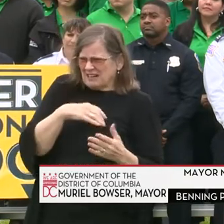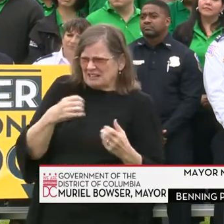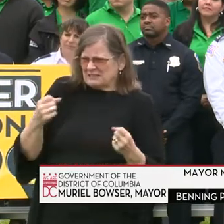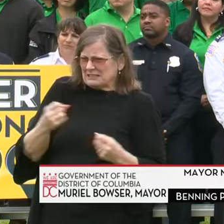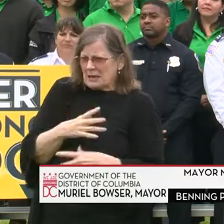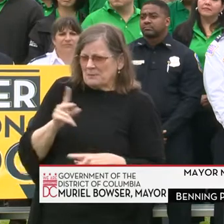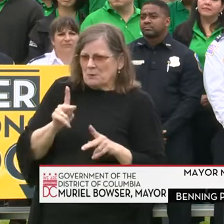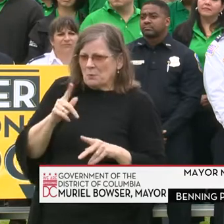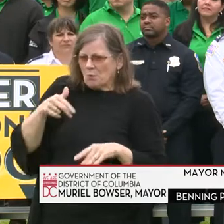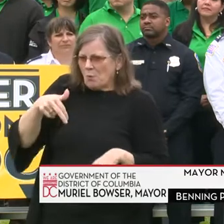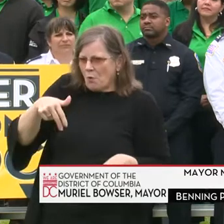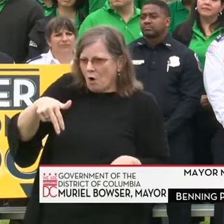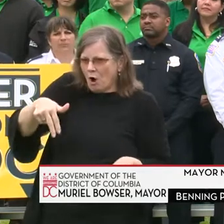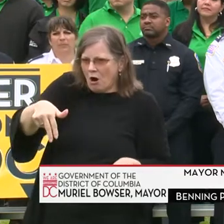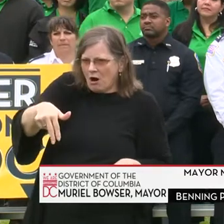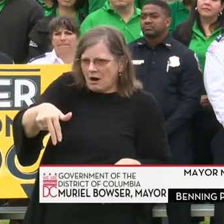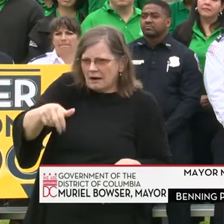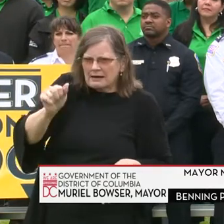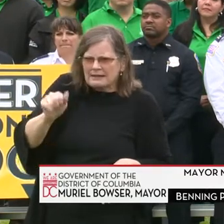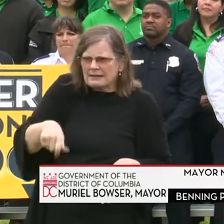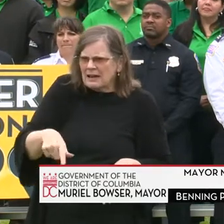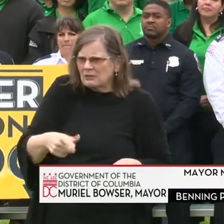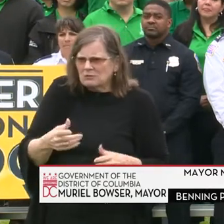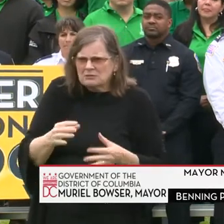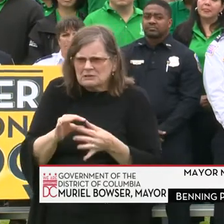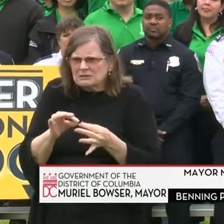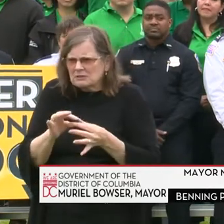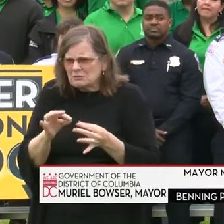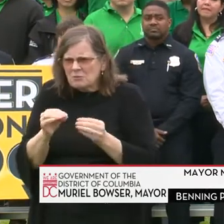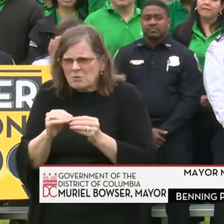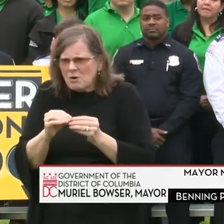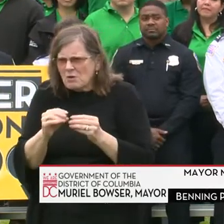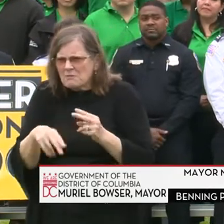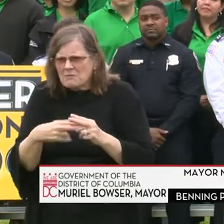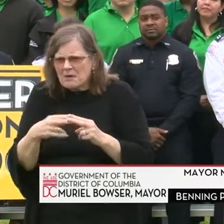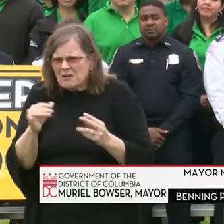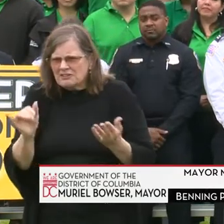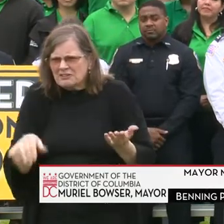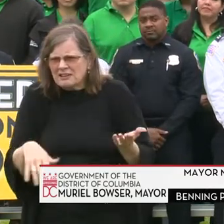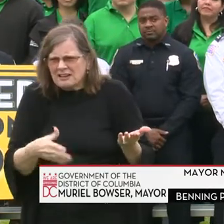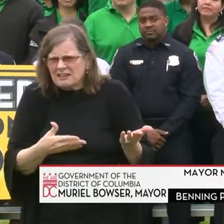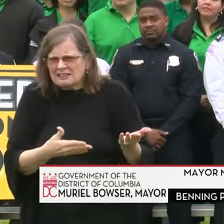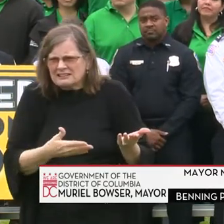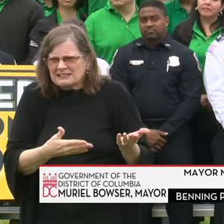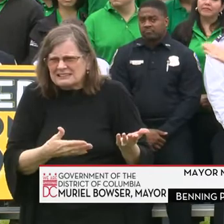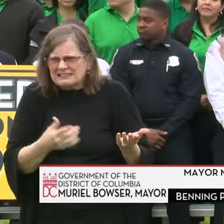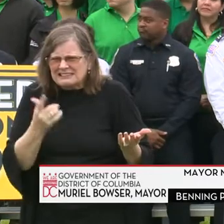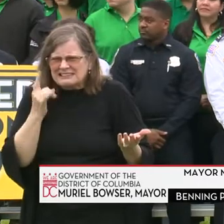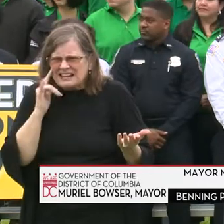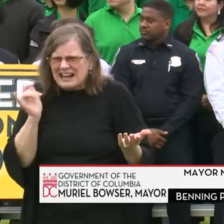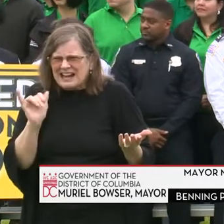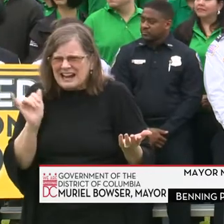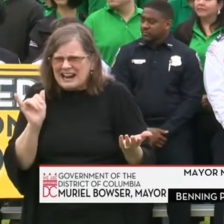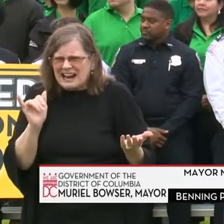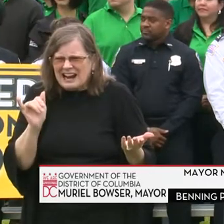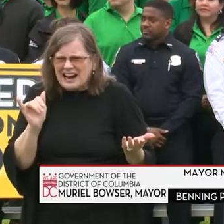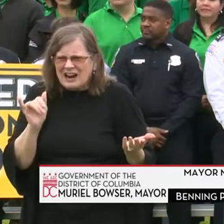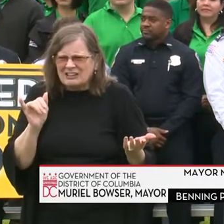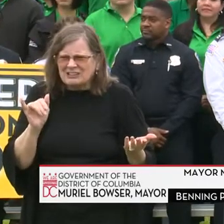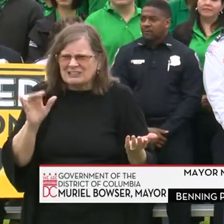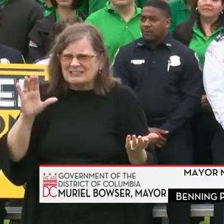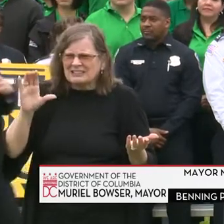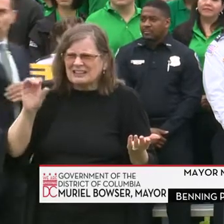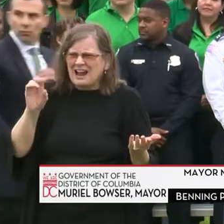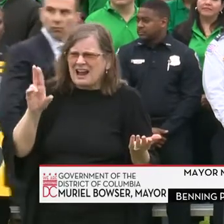at crosswalks. Can you talk about that? What's wrong with that? Sounds like a counter that's not working. Do we have some? Oh, DDOT director is here.